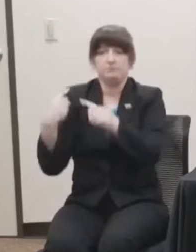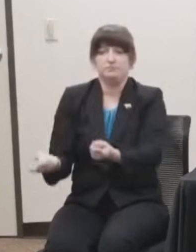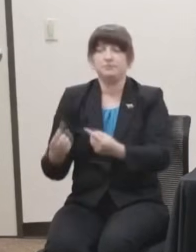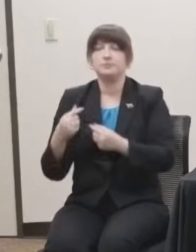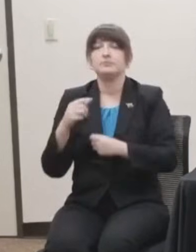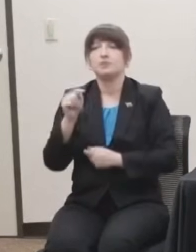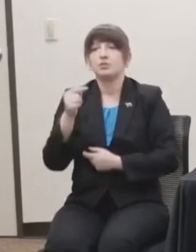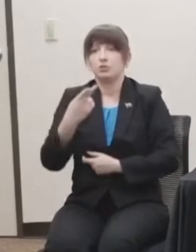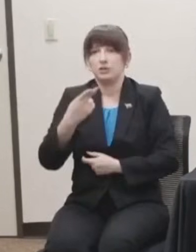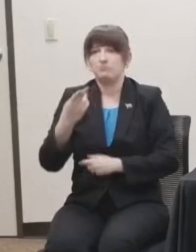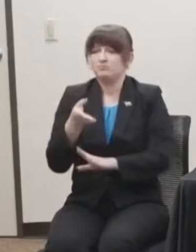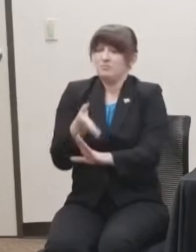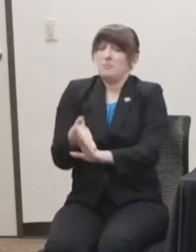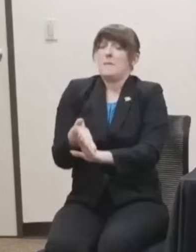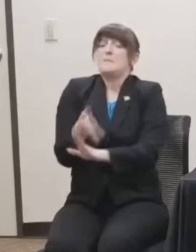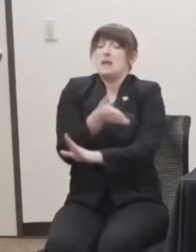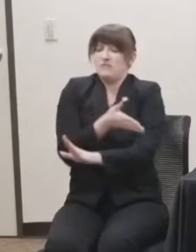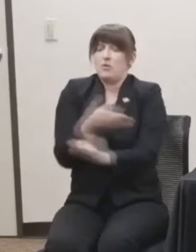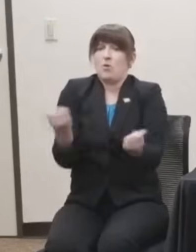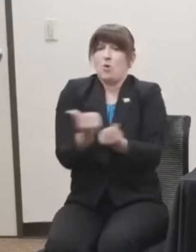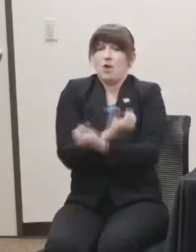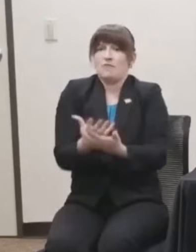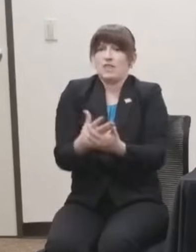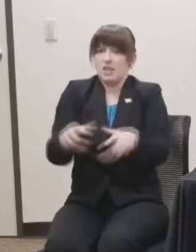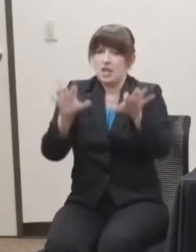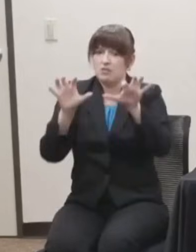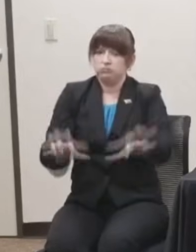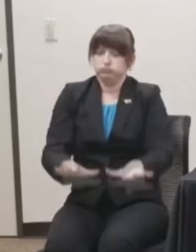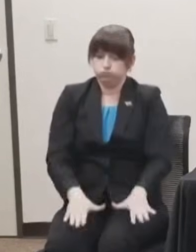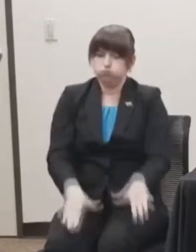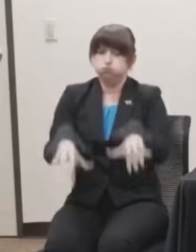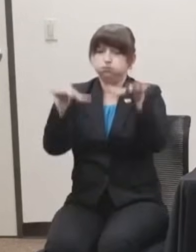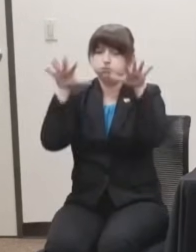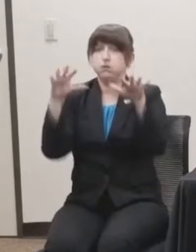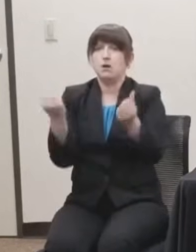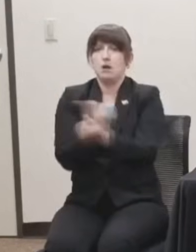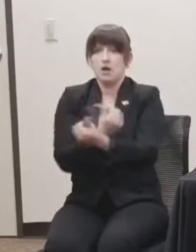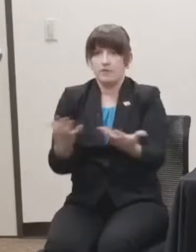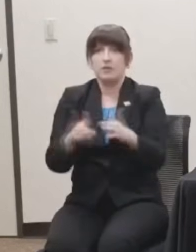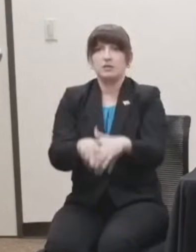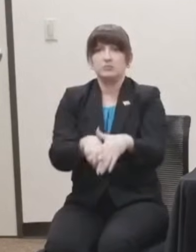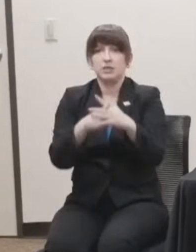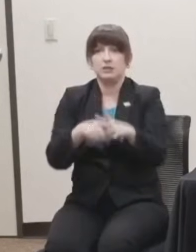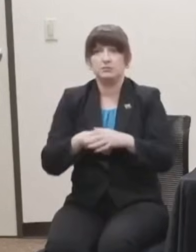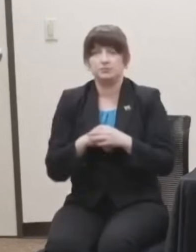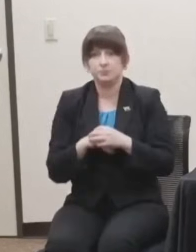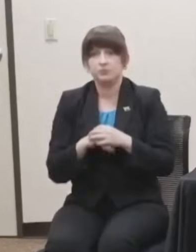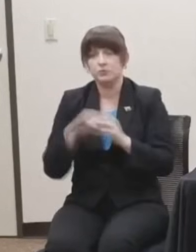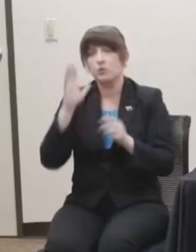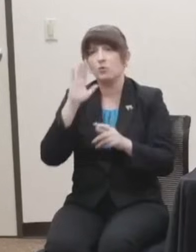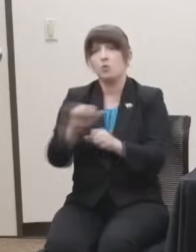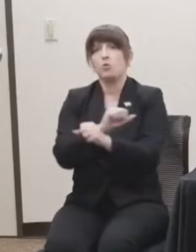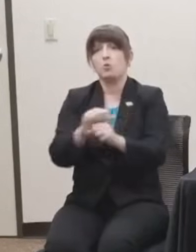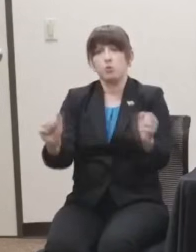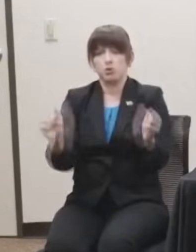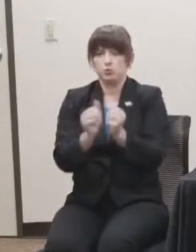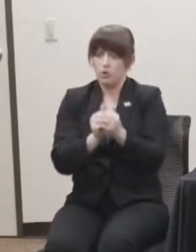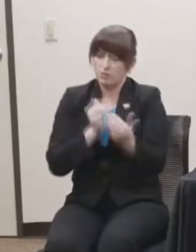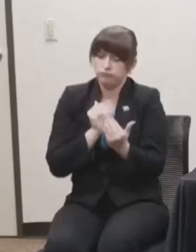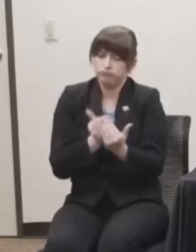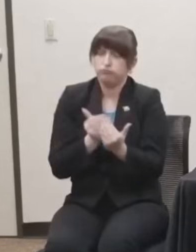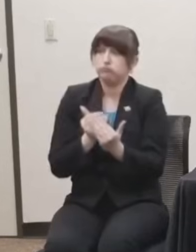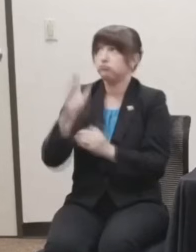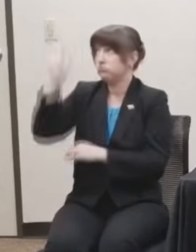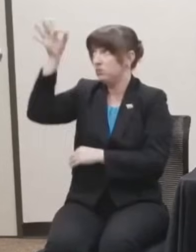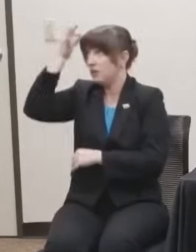Thursday, since before all of the actual flooding and disaster started. And we're going to work very close with those partners to help our local communities